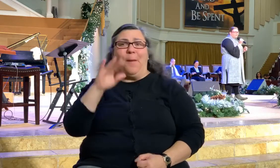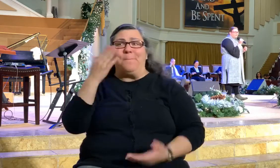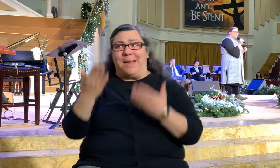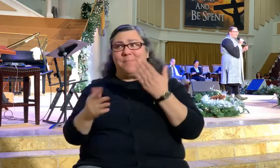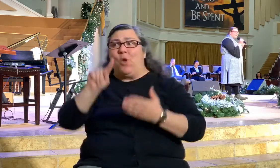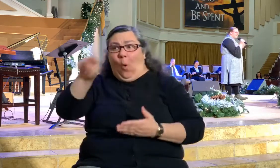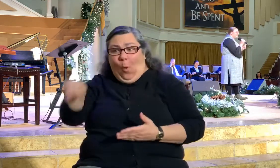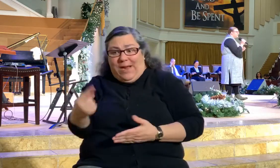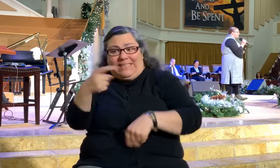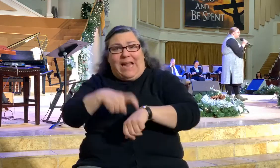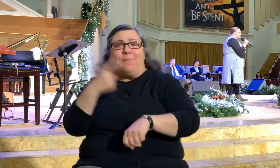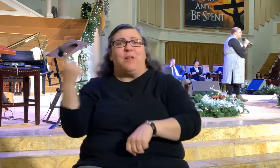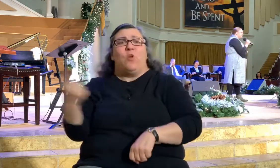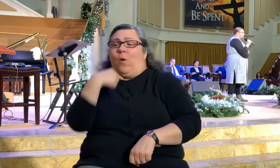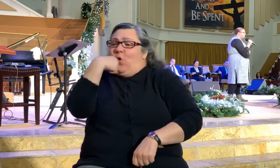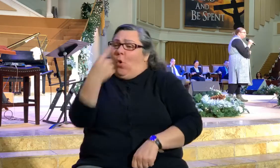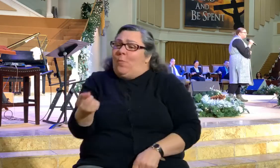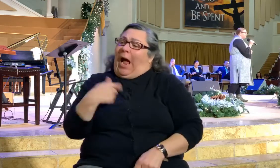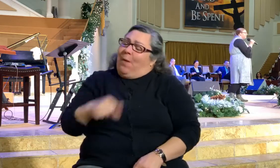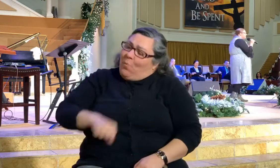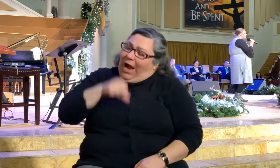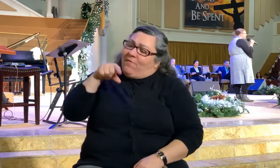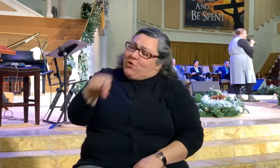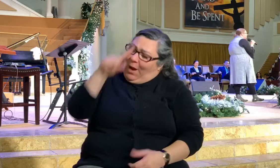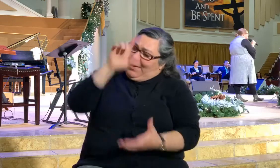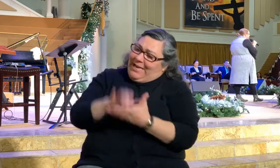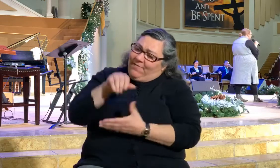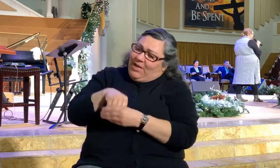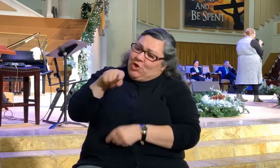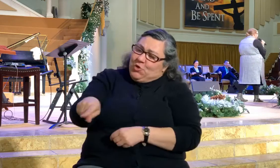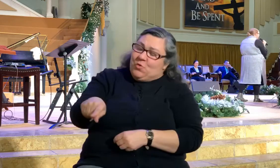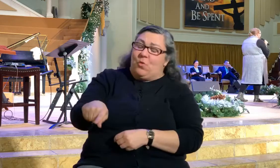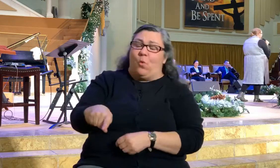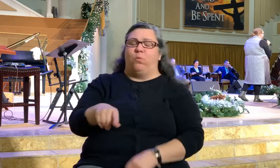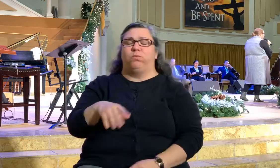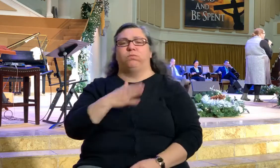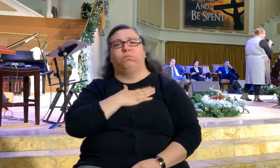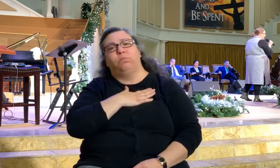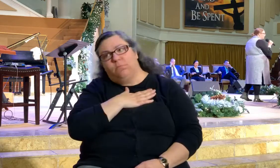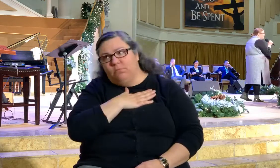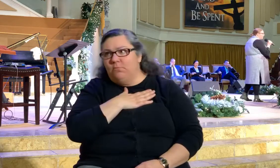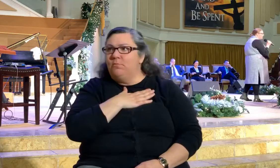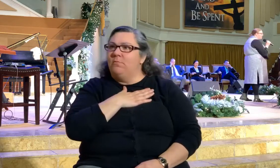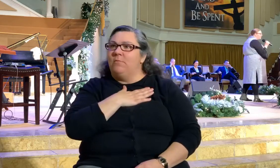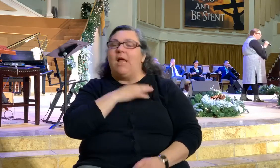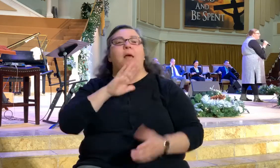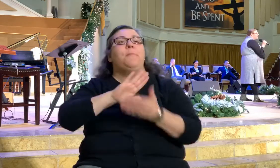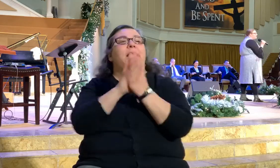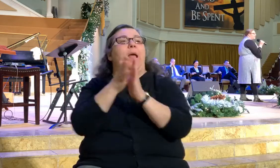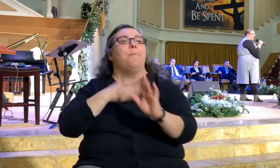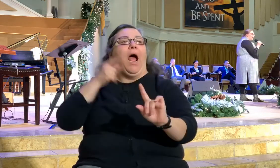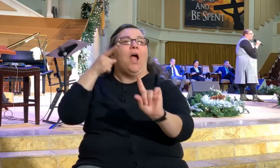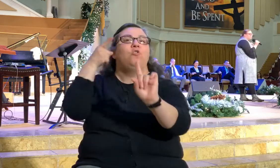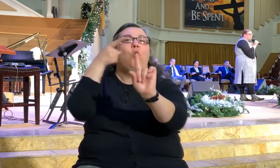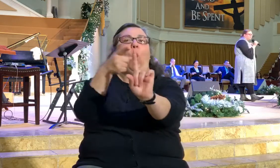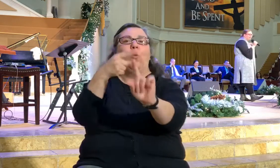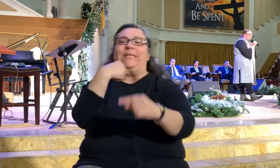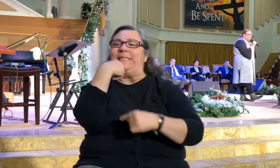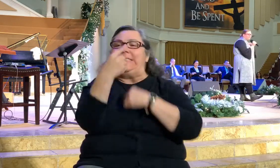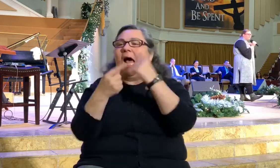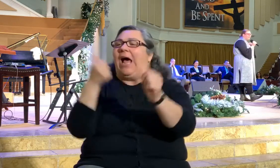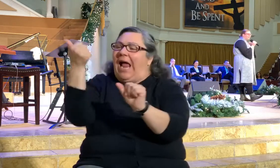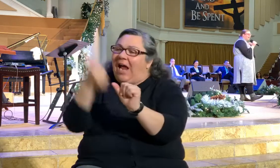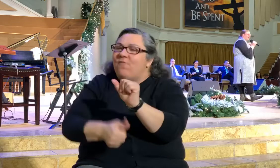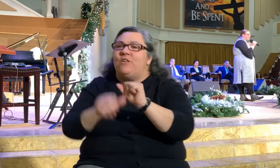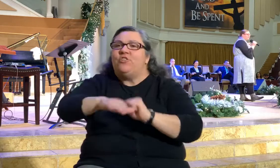were proud of him and that they believed in him. It became my personal mission to tell every child that I could that I was proud